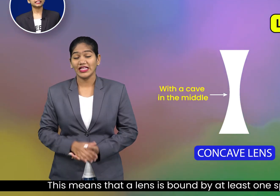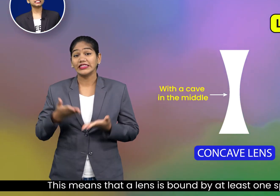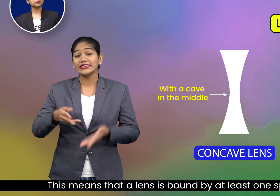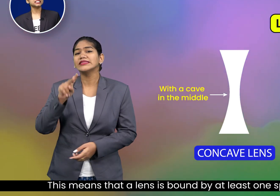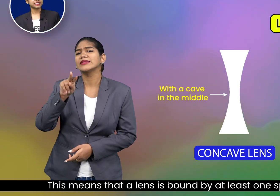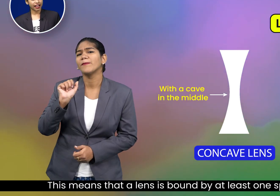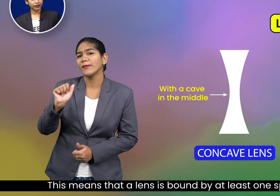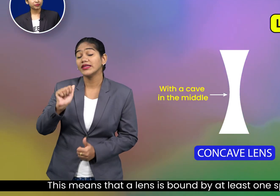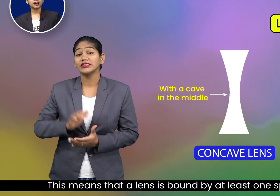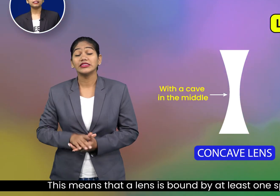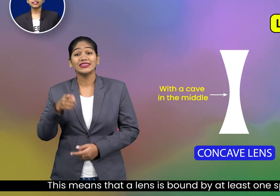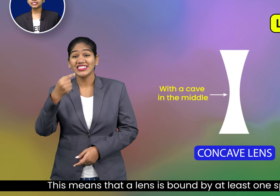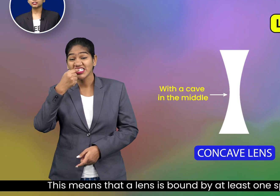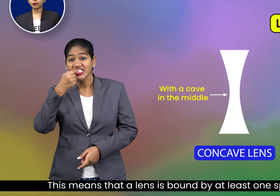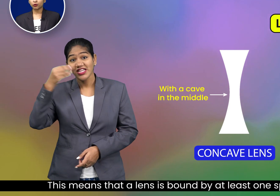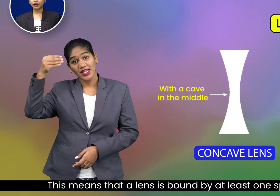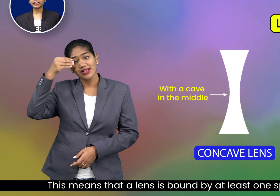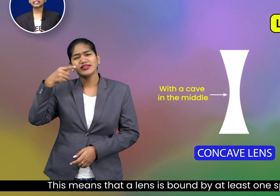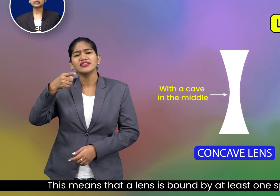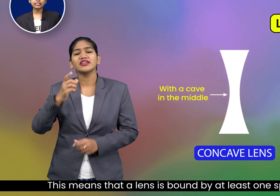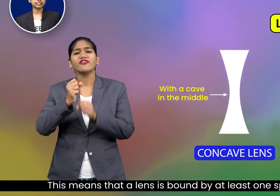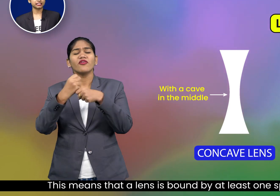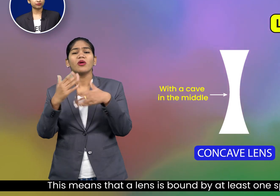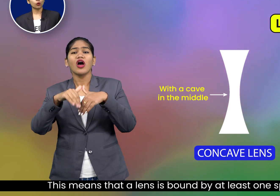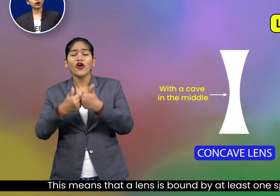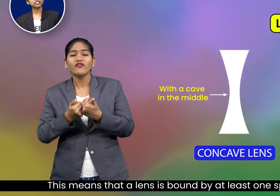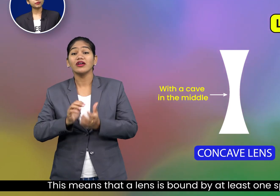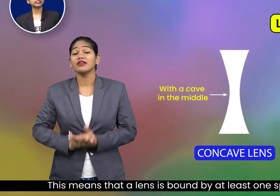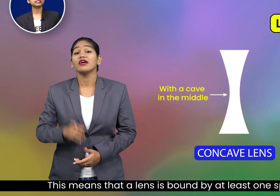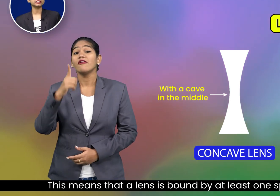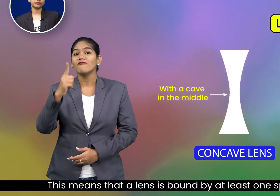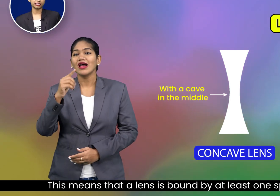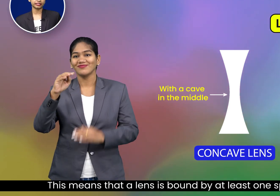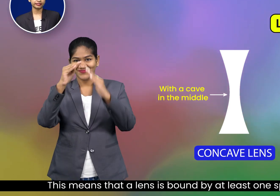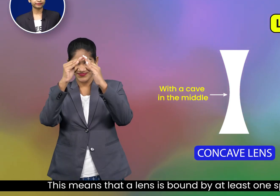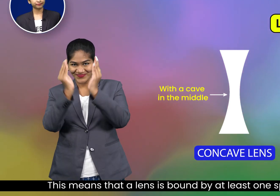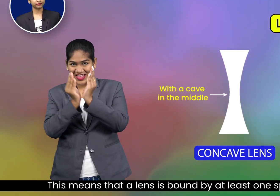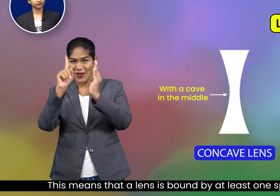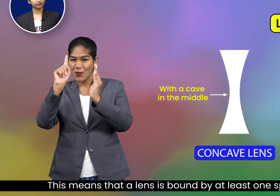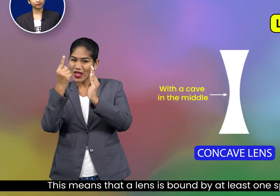This means that a lens is bound by at least one spherical surface.